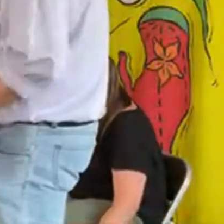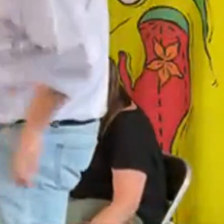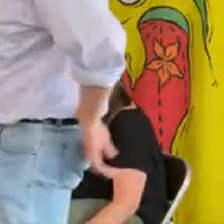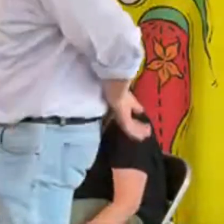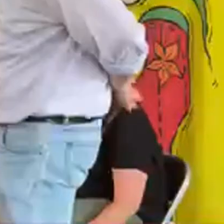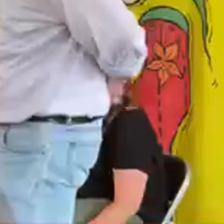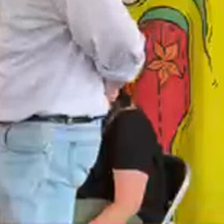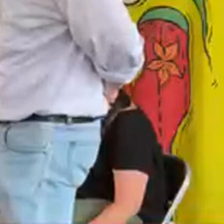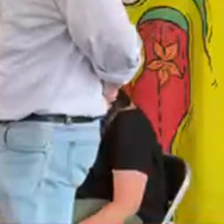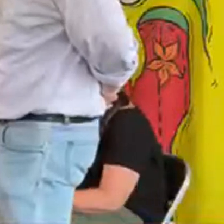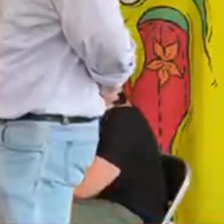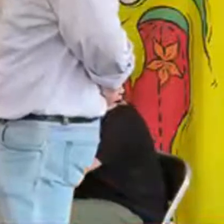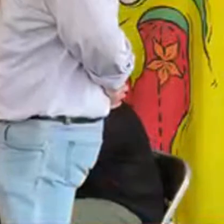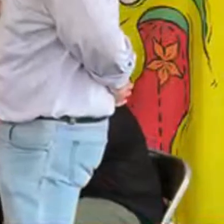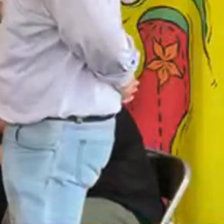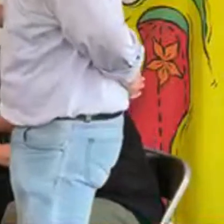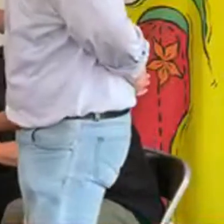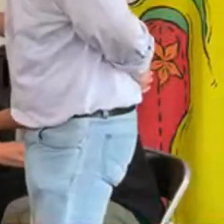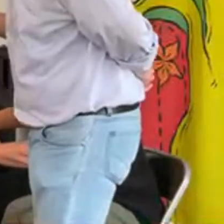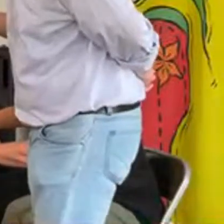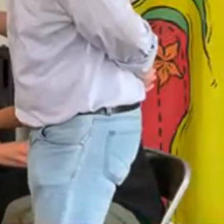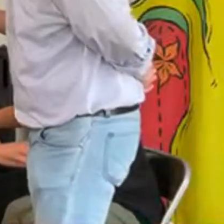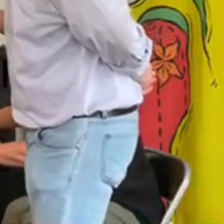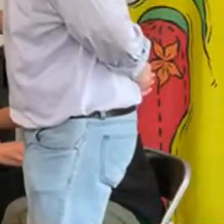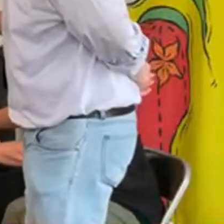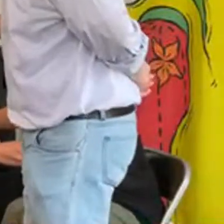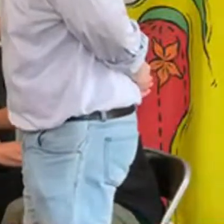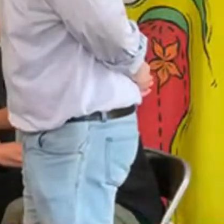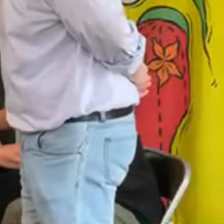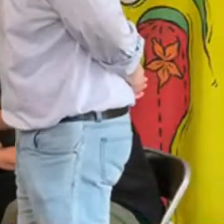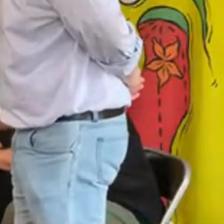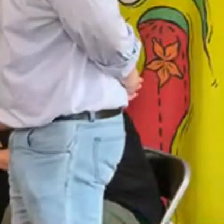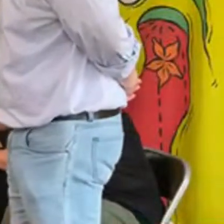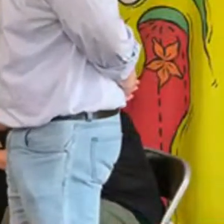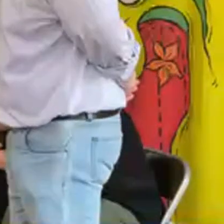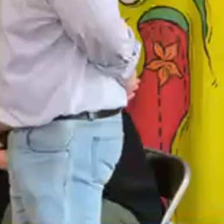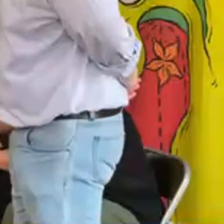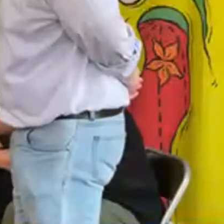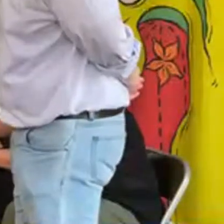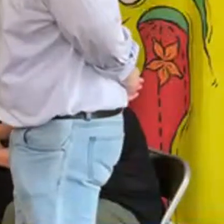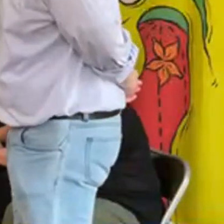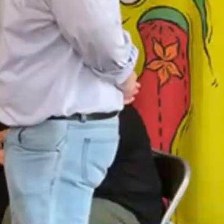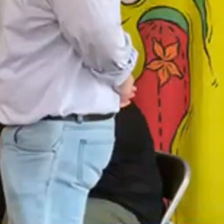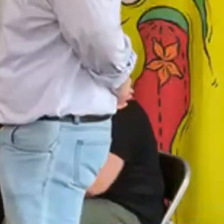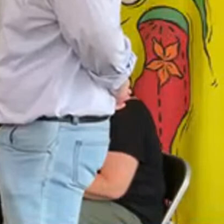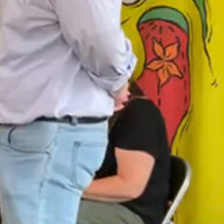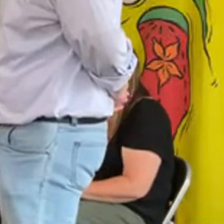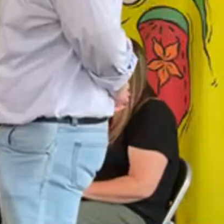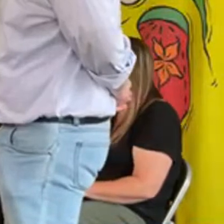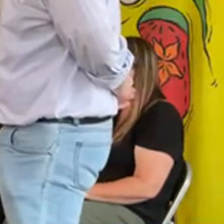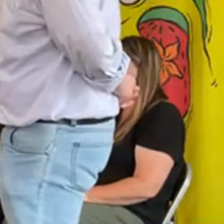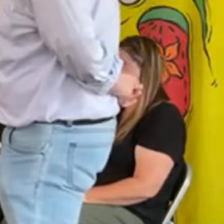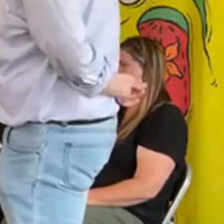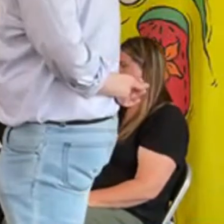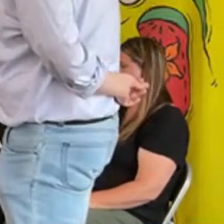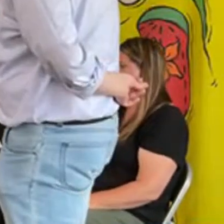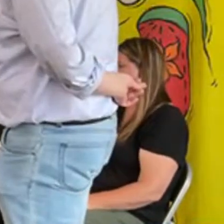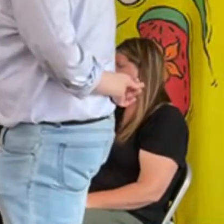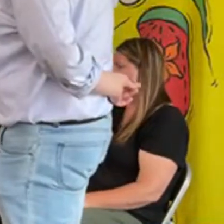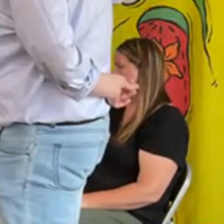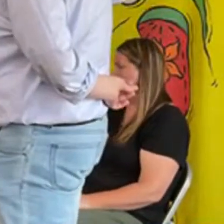Next page, 14. Toughness and insurgency begins. Our